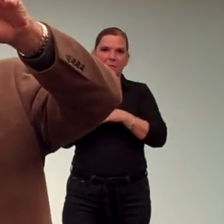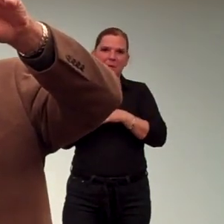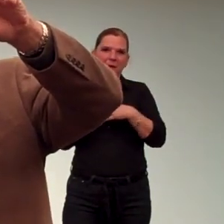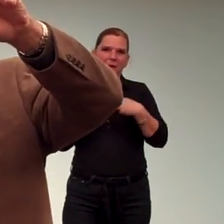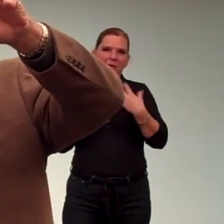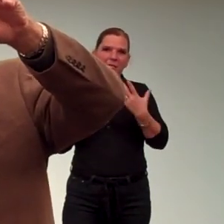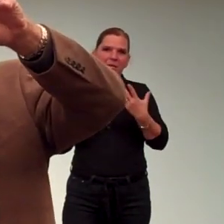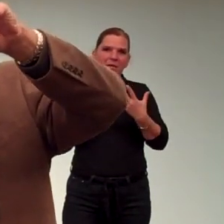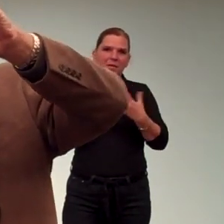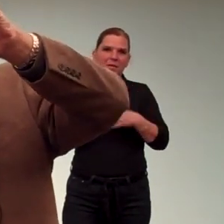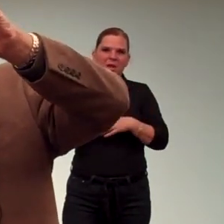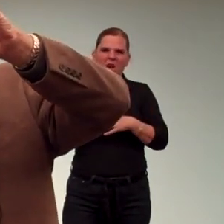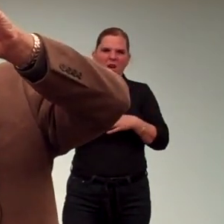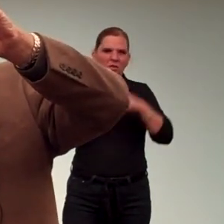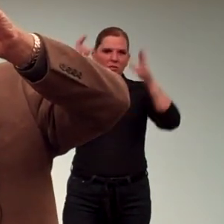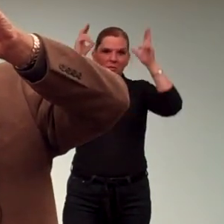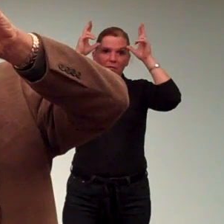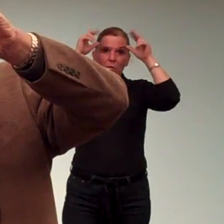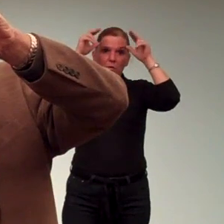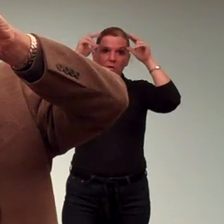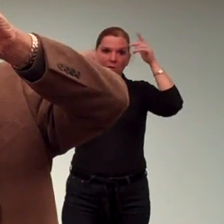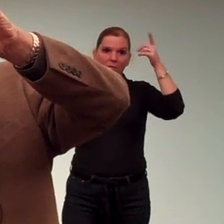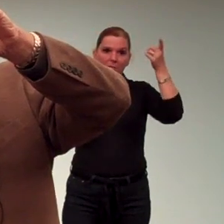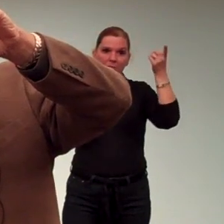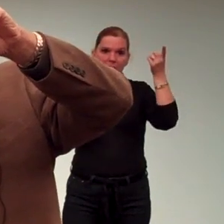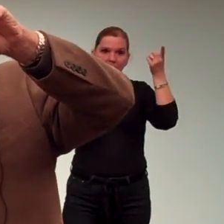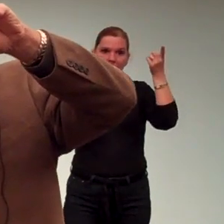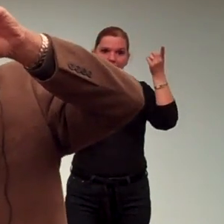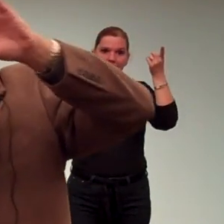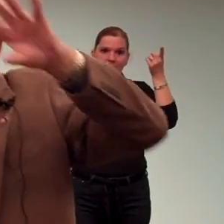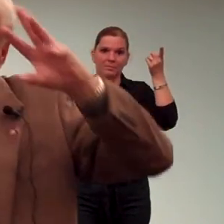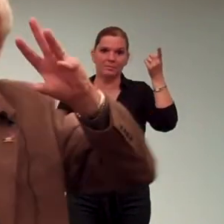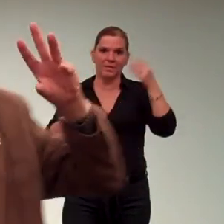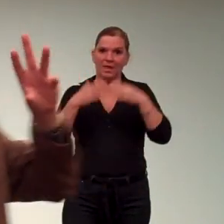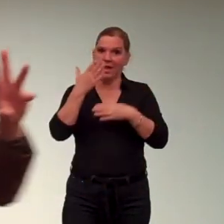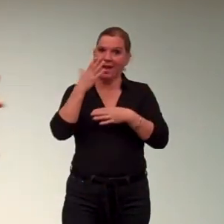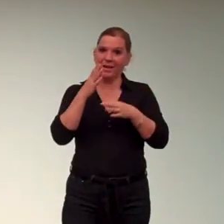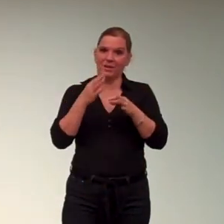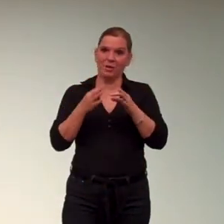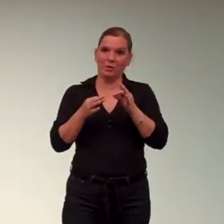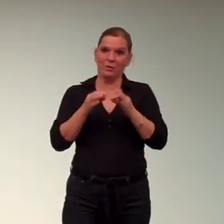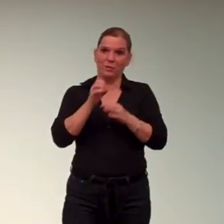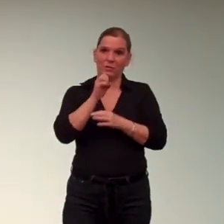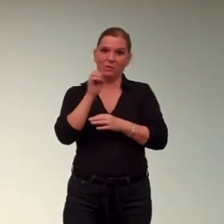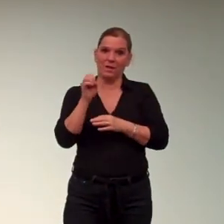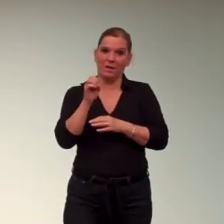have hundreds of horses. I don't know if you've